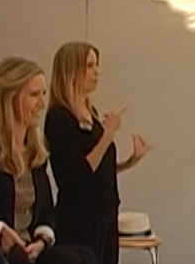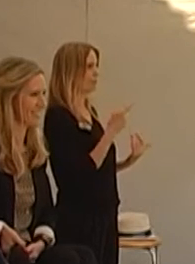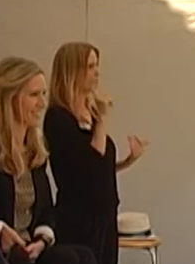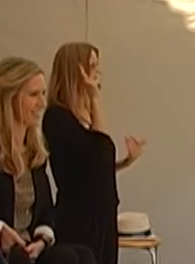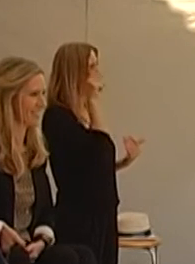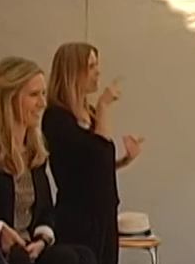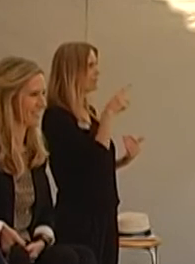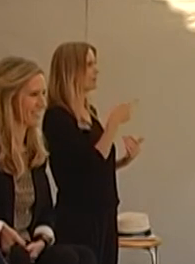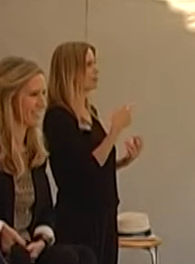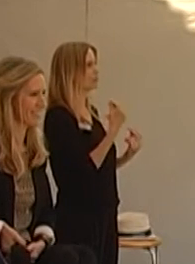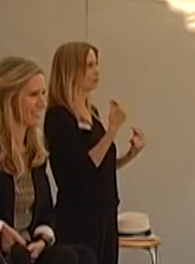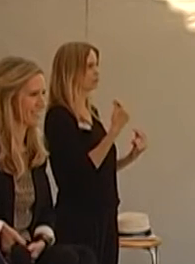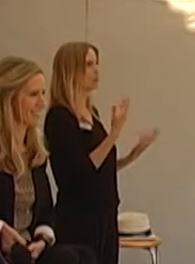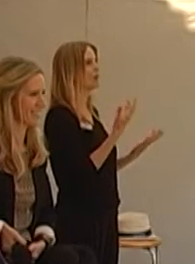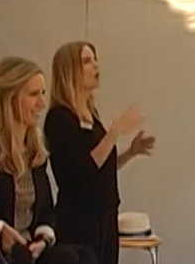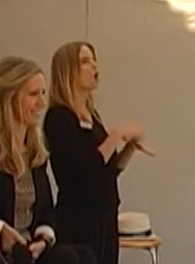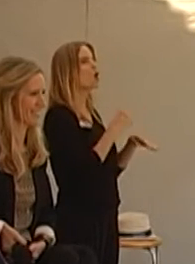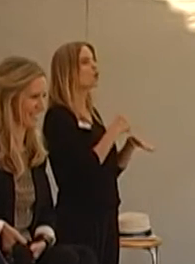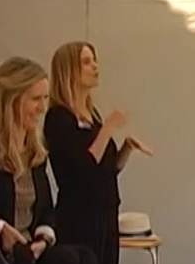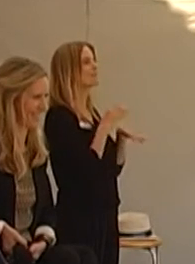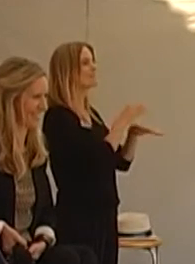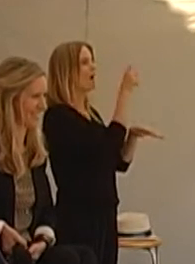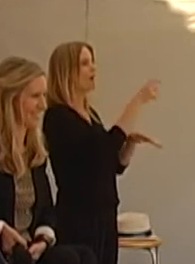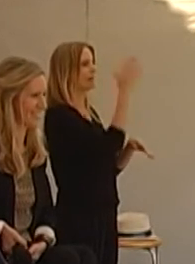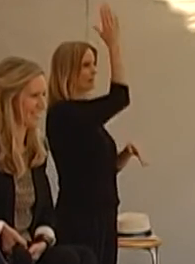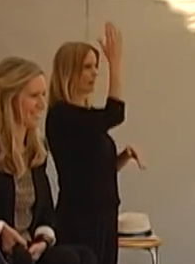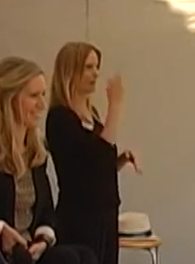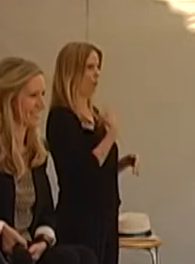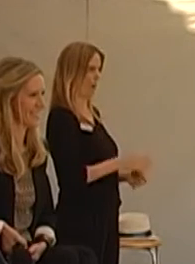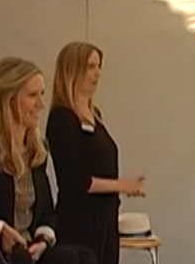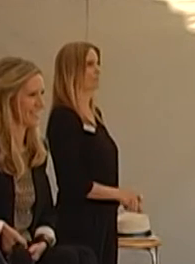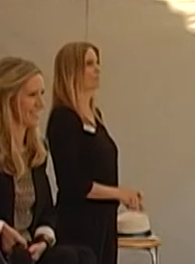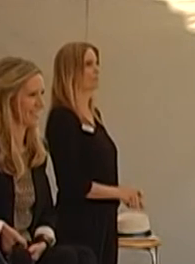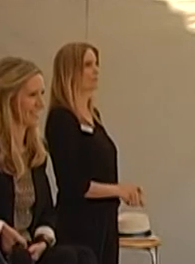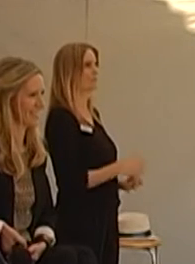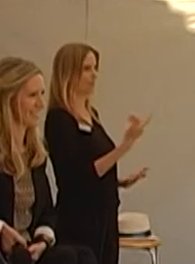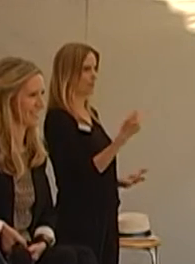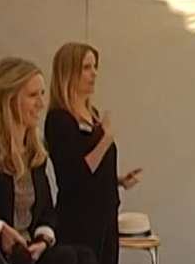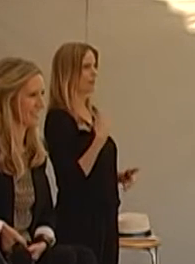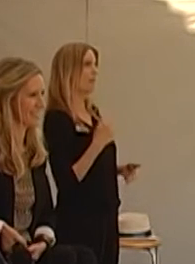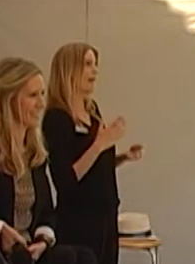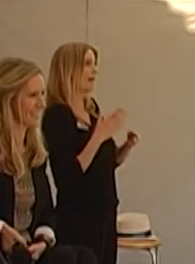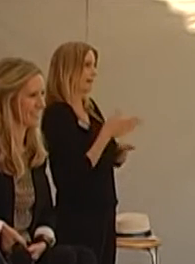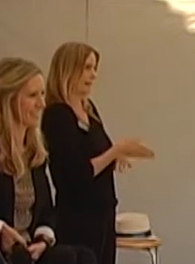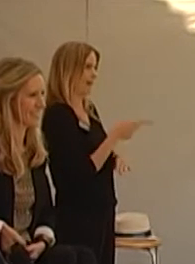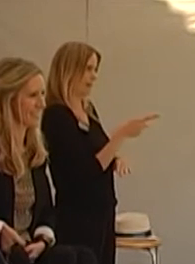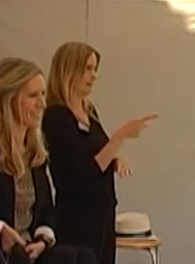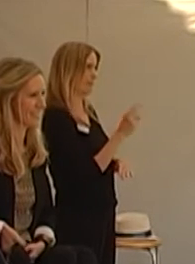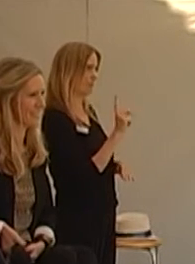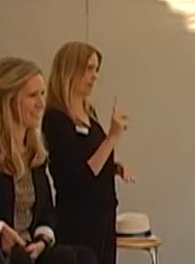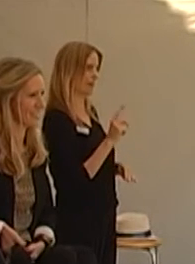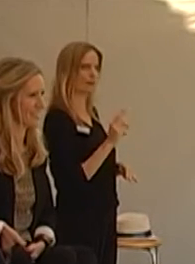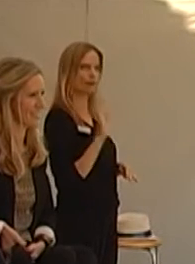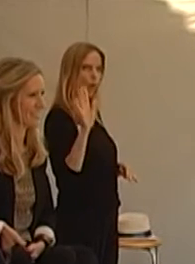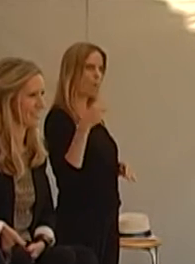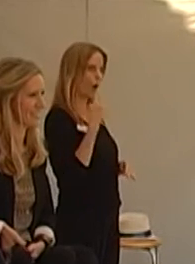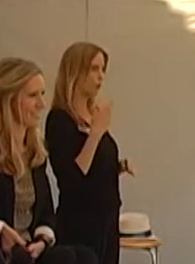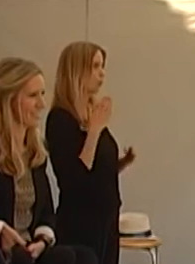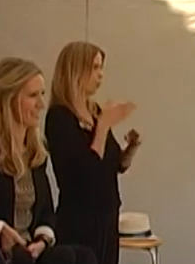suppose. The Swedish ambassador raised his hand on this. I would add something to what Bengt